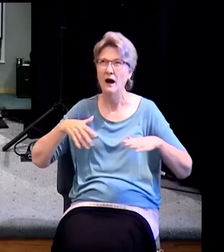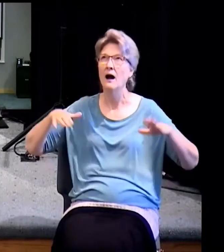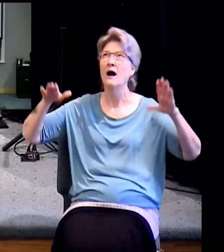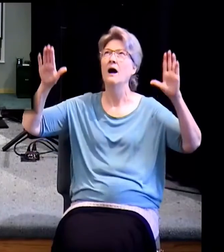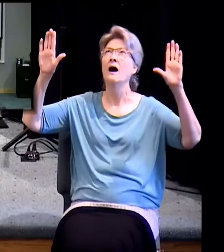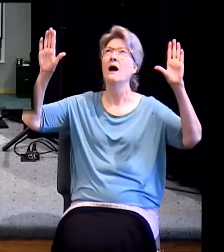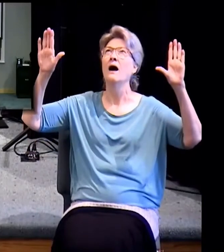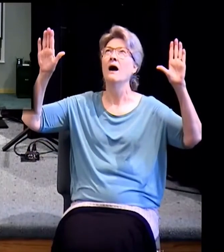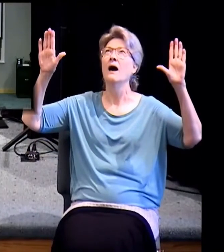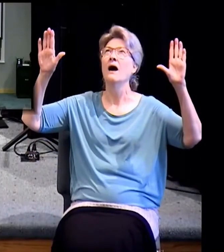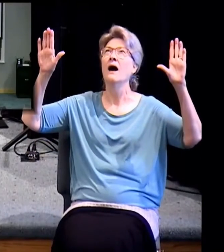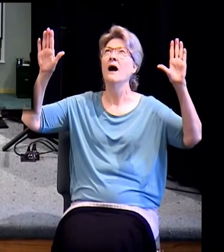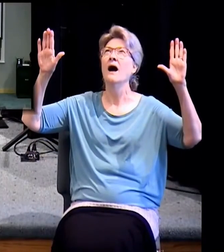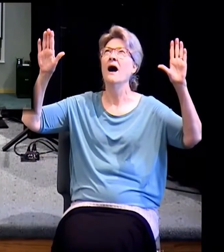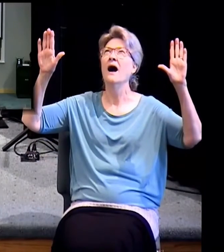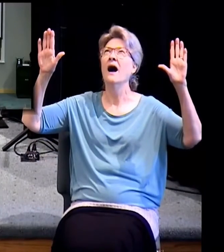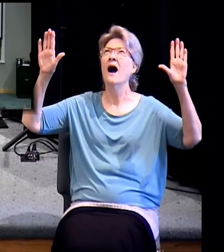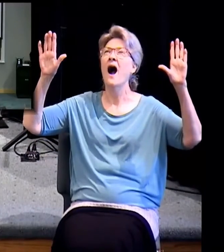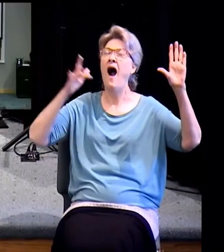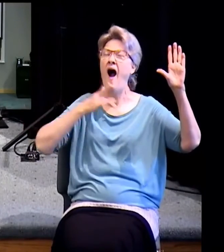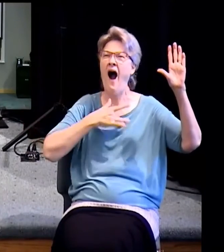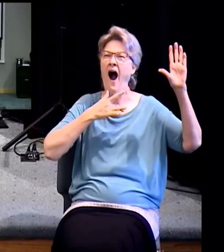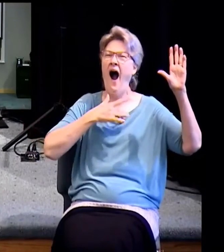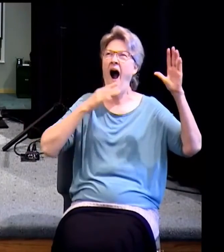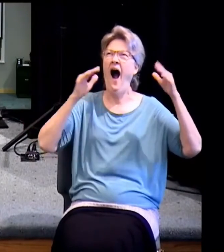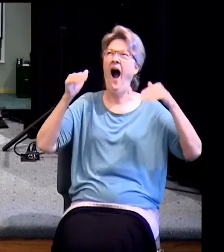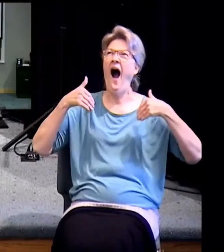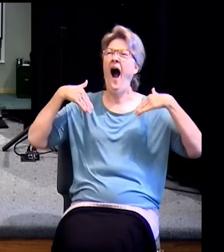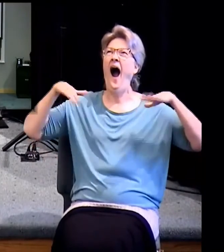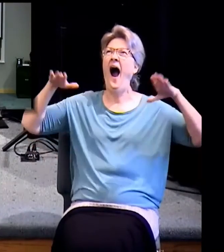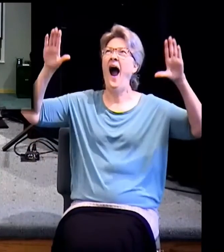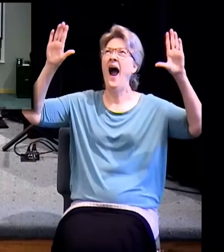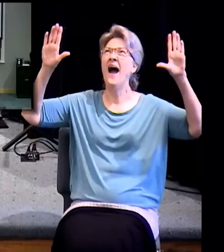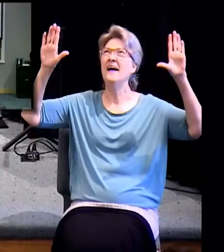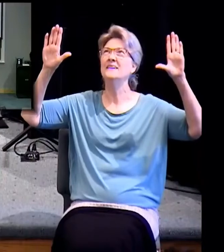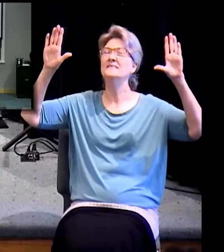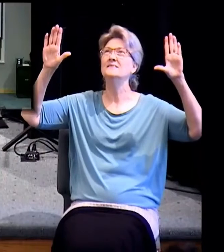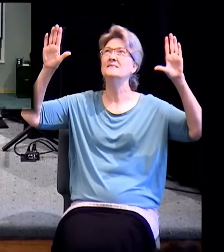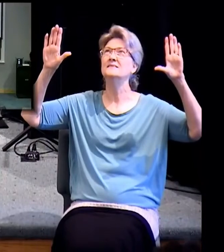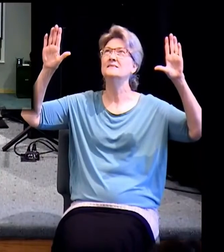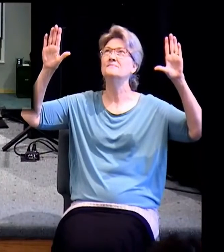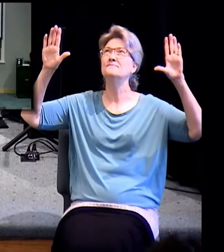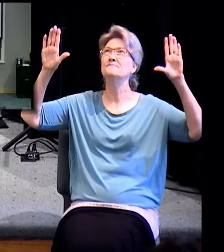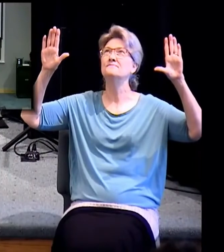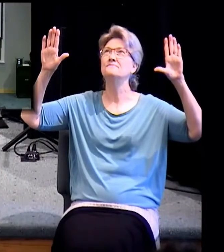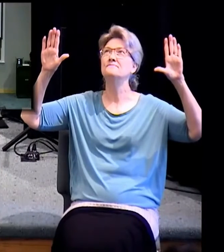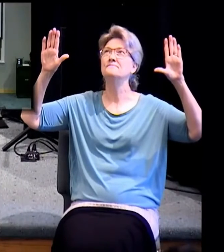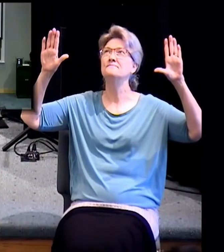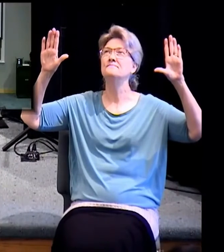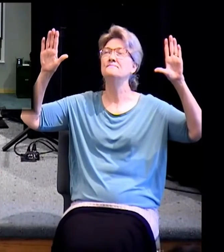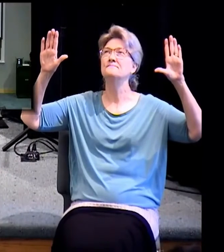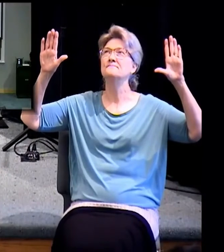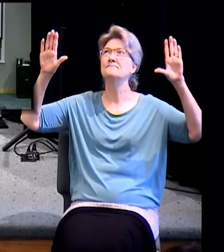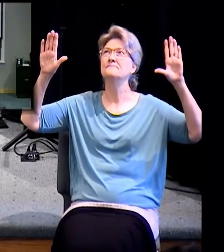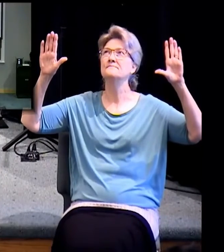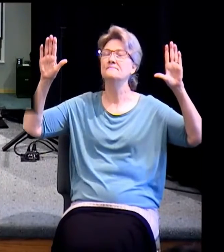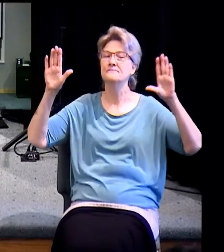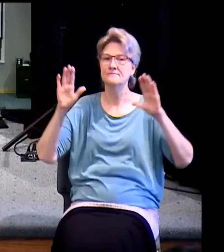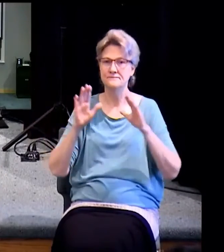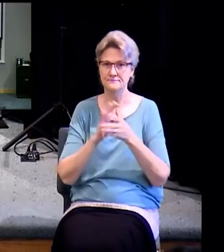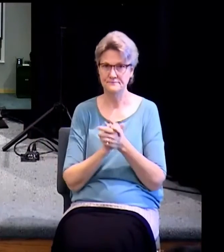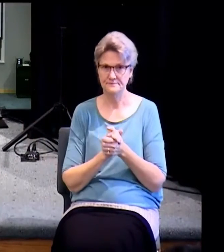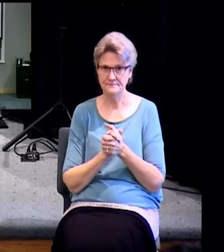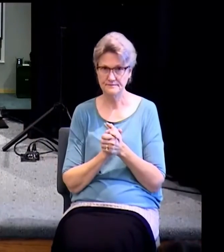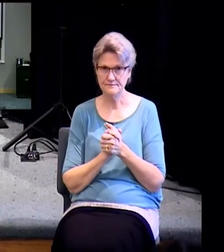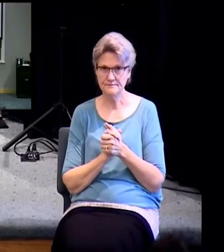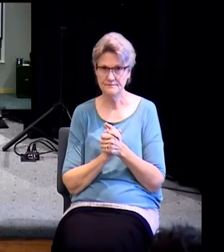earth. Let us lift up our hearts and hands to God in heaven. Lamentations. And lastly,